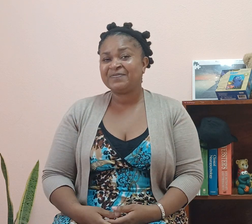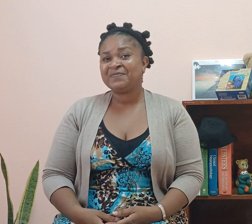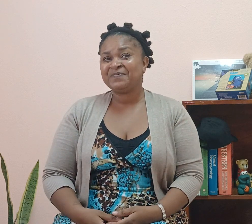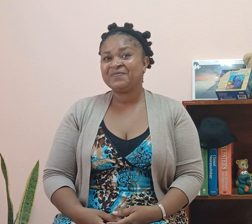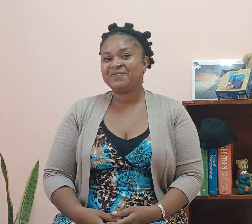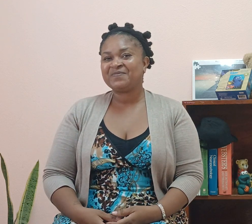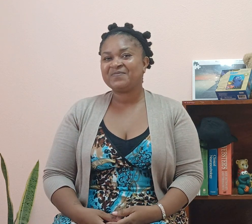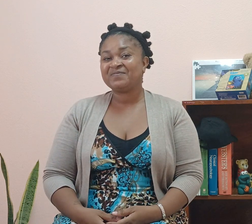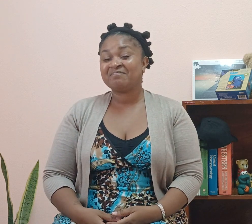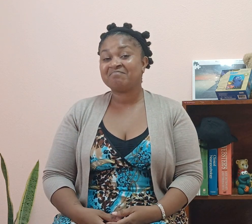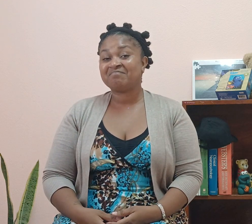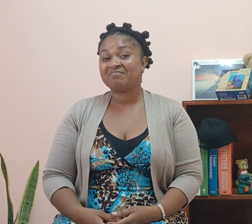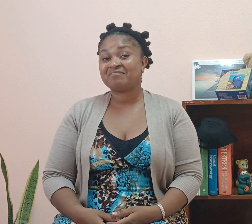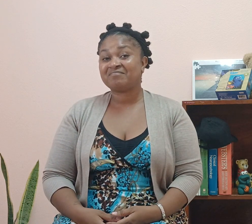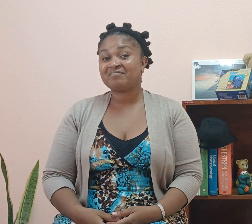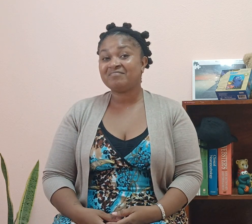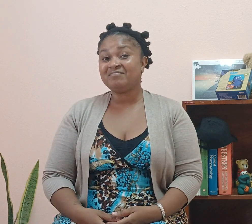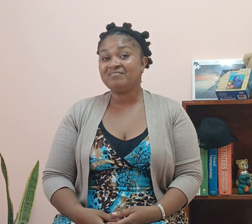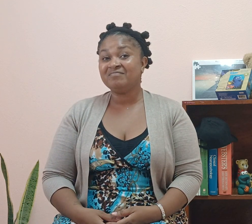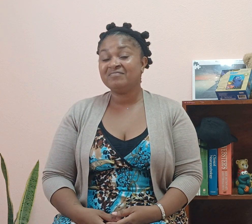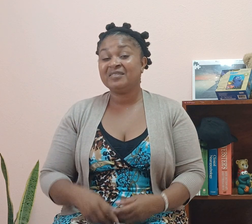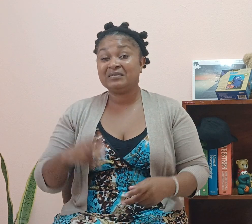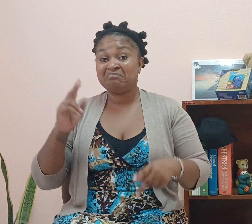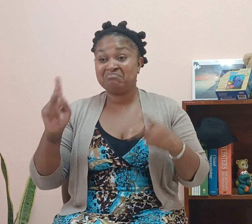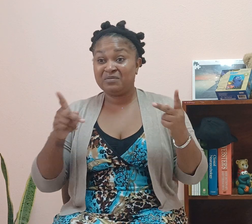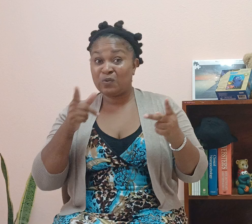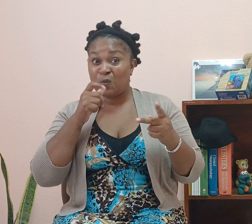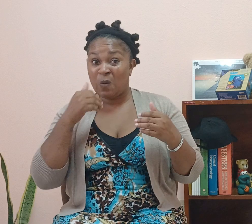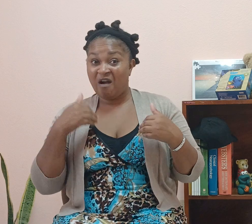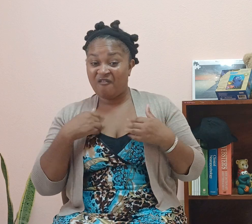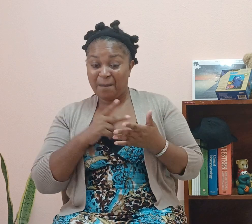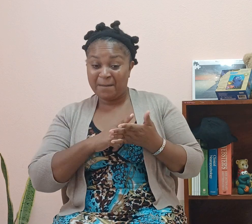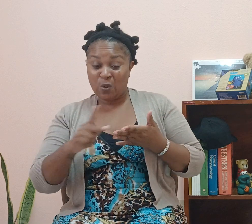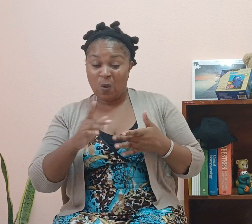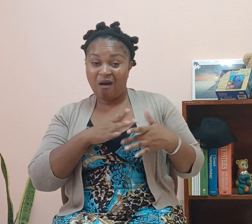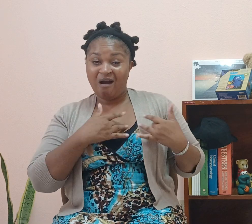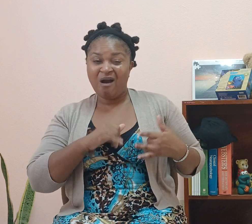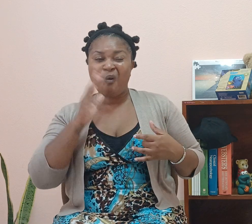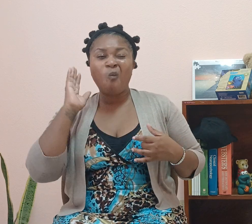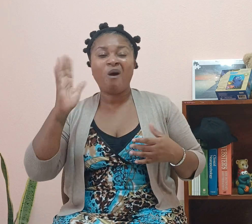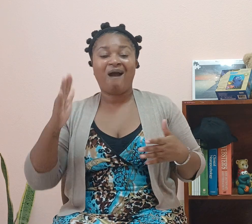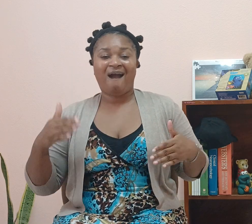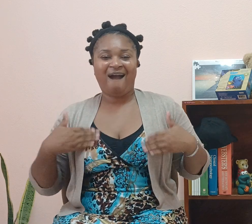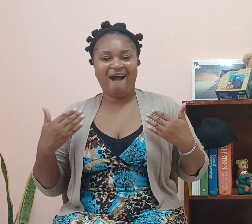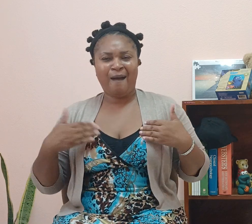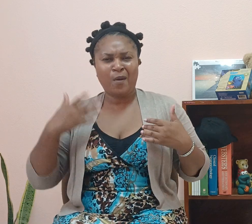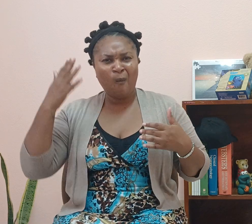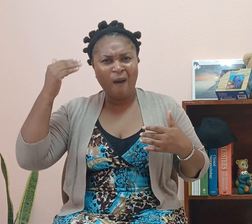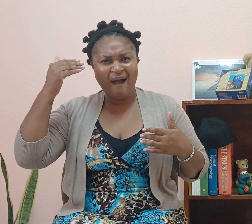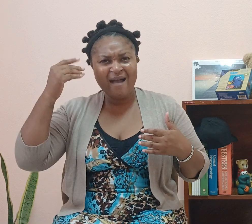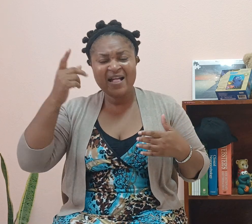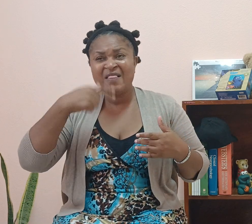Happy are people who have pure hearts, because they will see God.